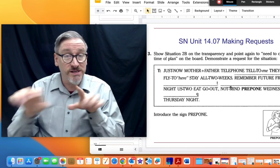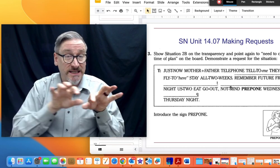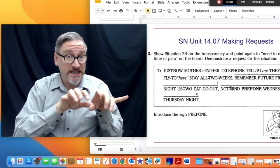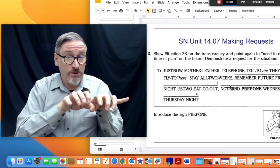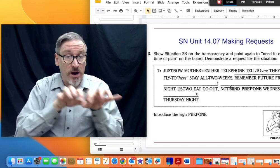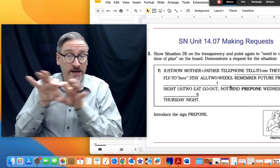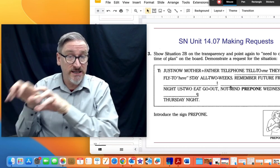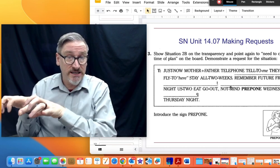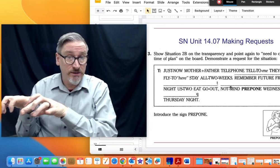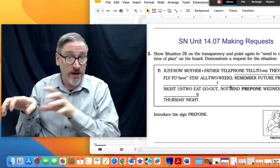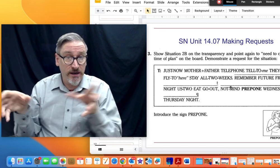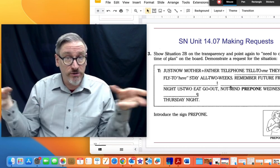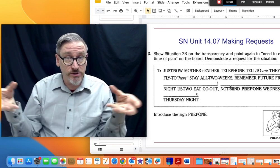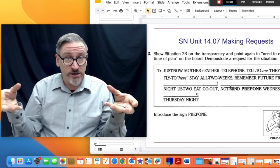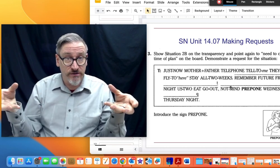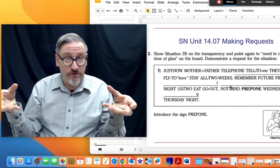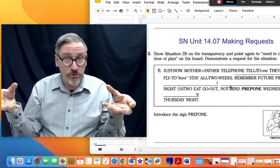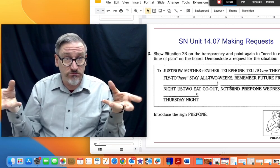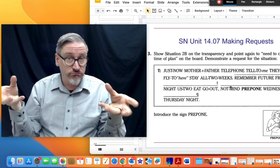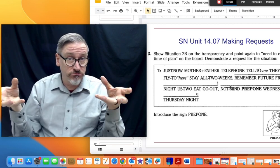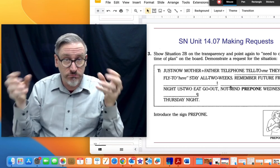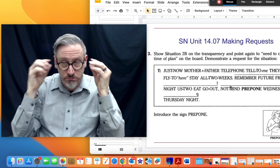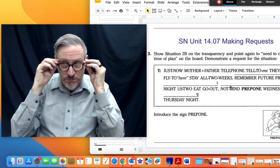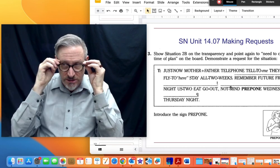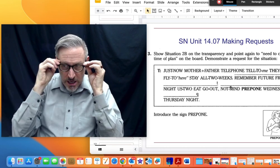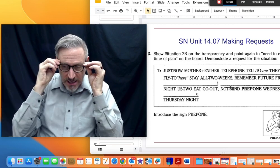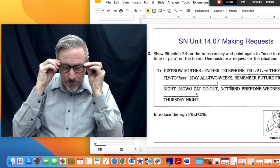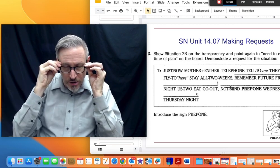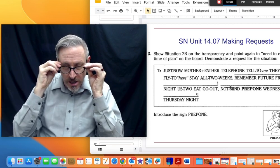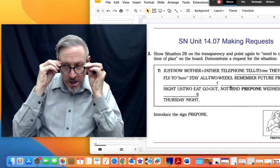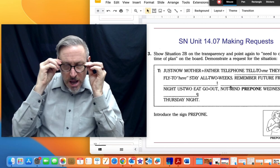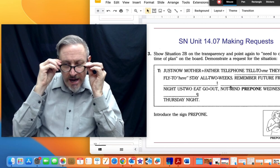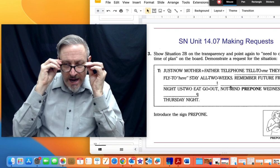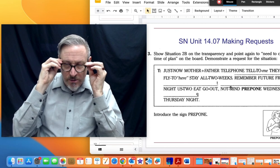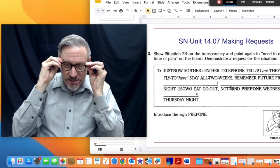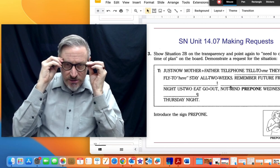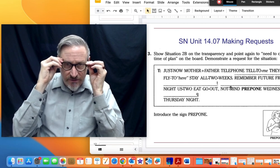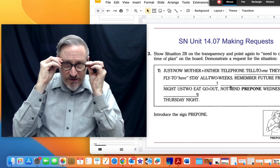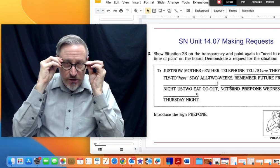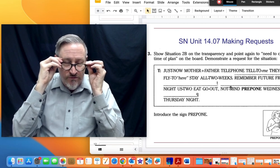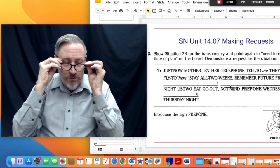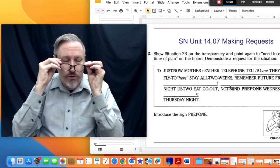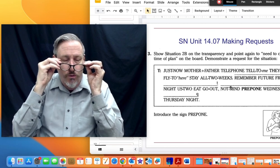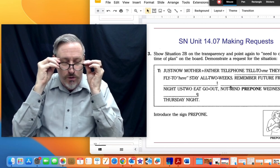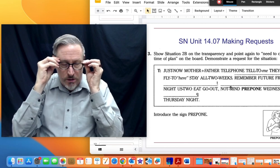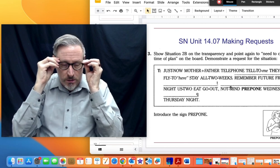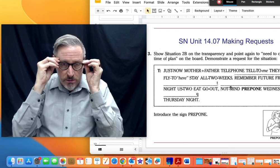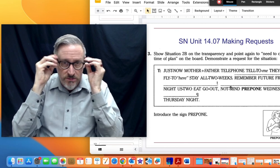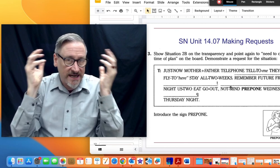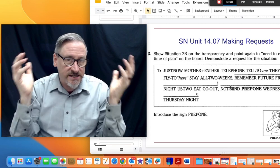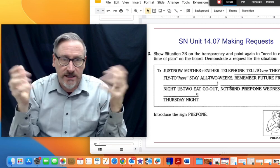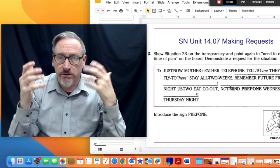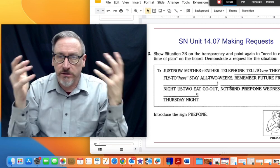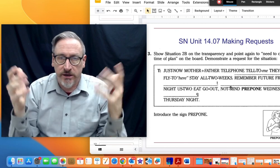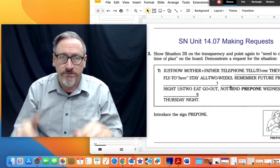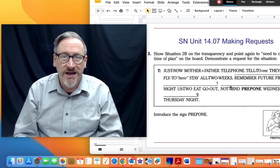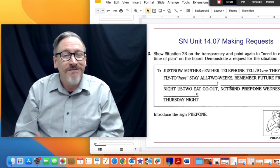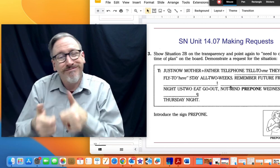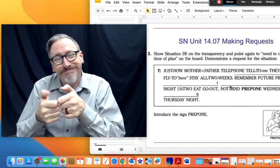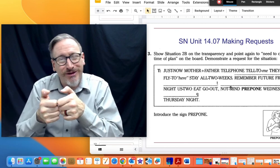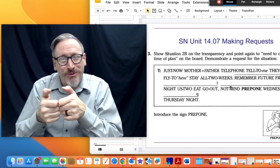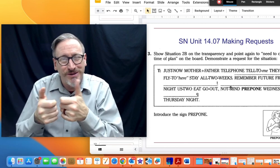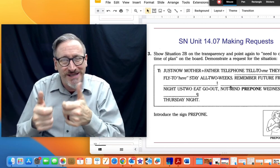Originally, it was like TTY to TTY, which was a phone keyboard, and now it's like video phone or texting. You